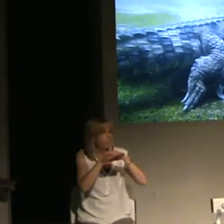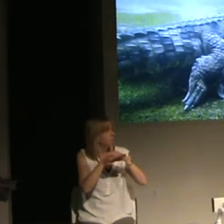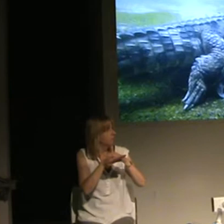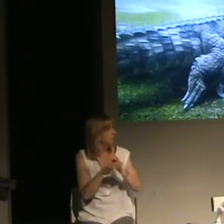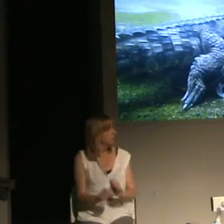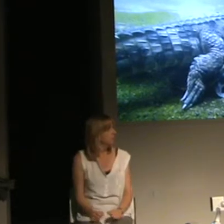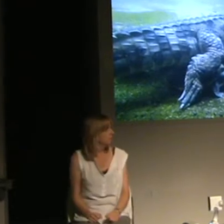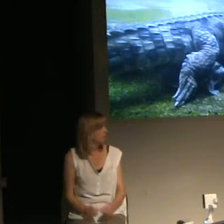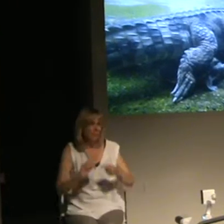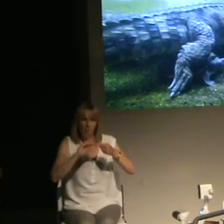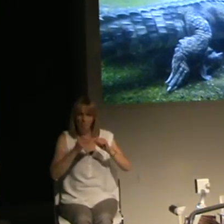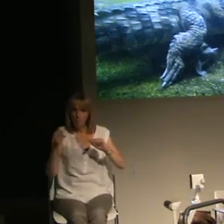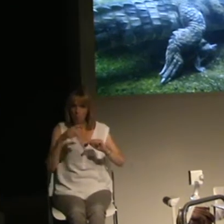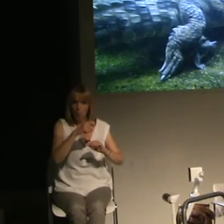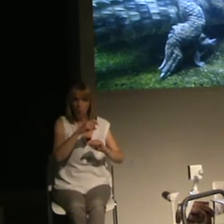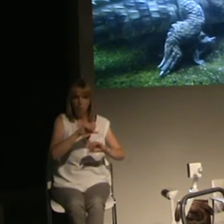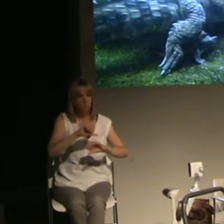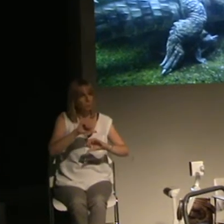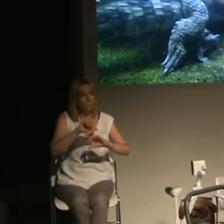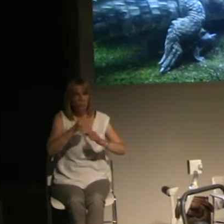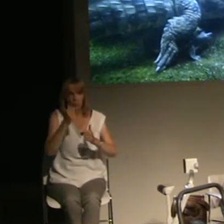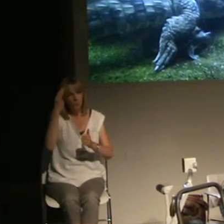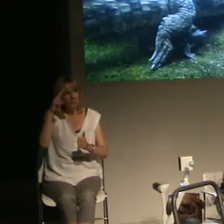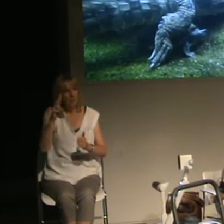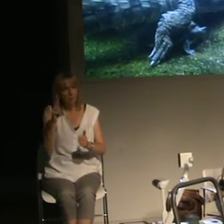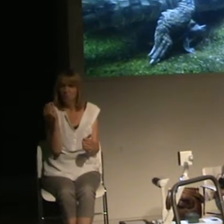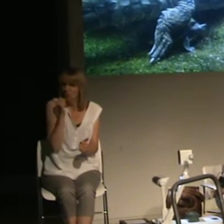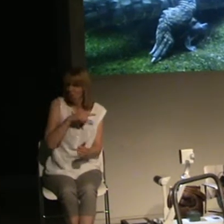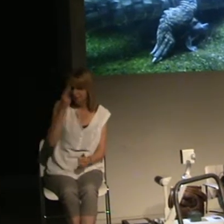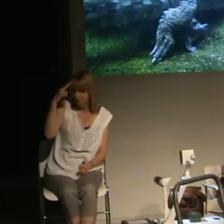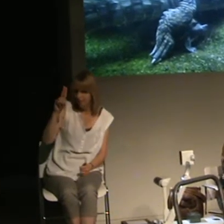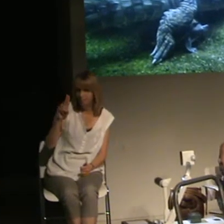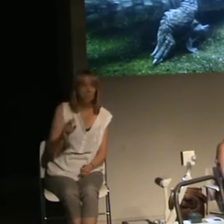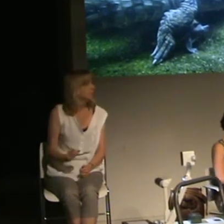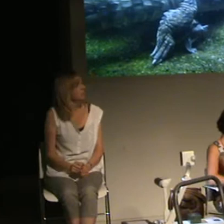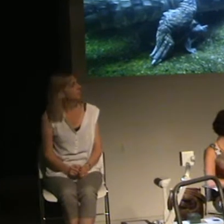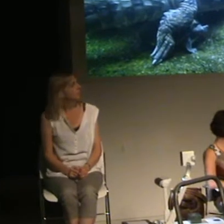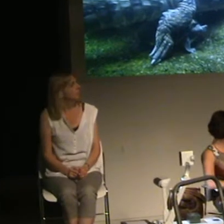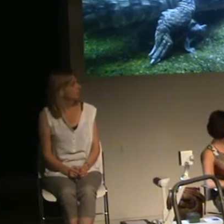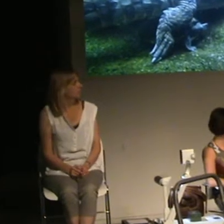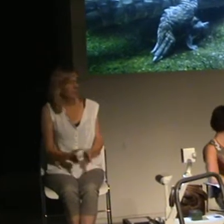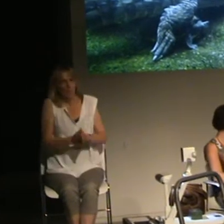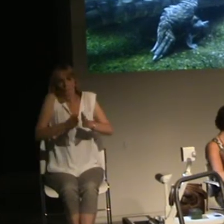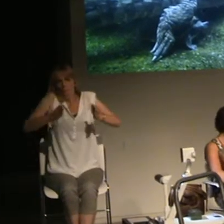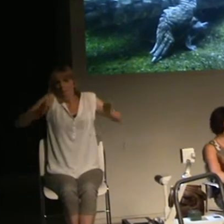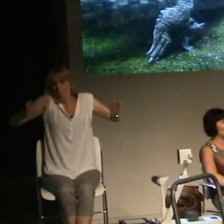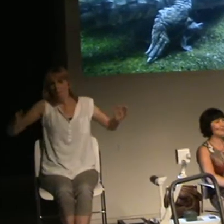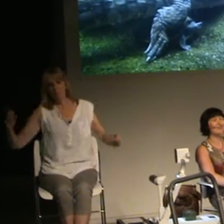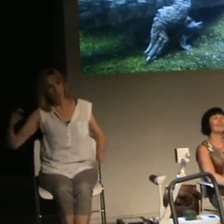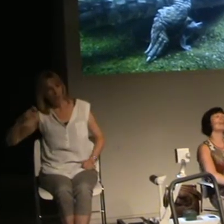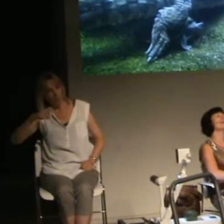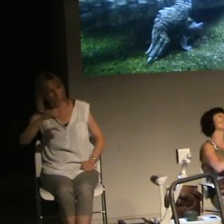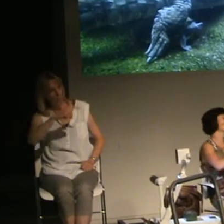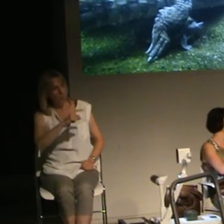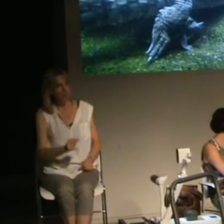Pebbleworm, good name. Pebbleworm, yeah, strange name though. A little bit strange, but... Hell of the size of a worm. It's a line bit